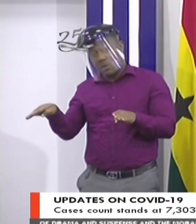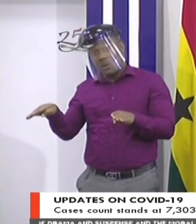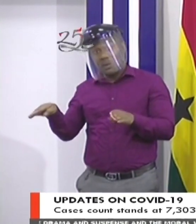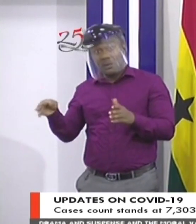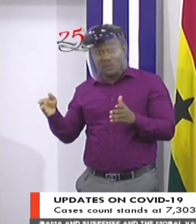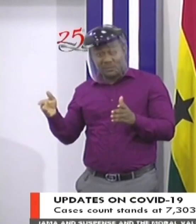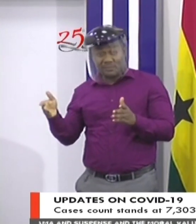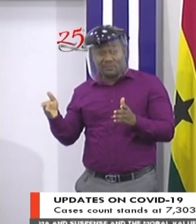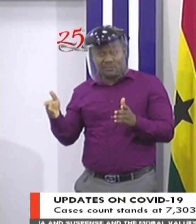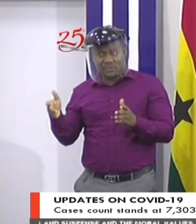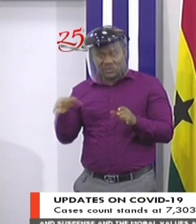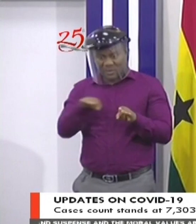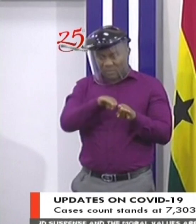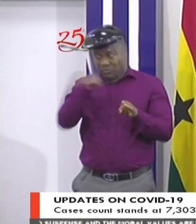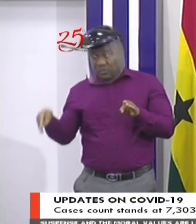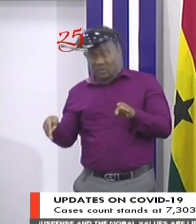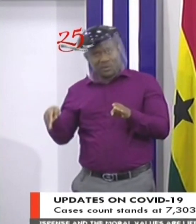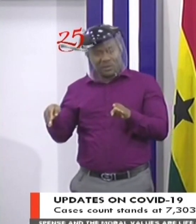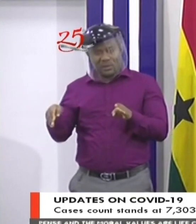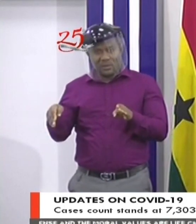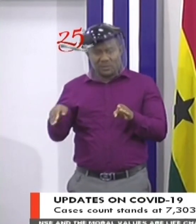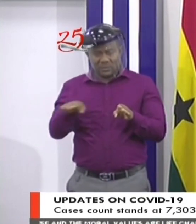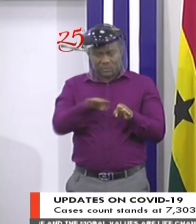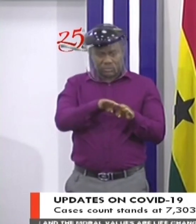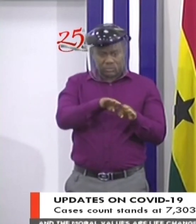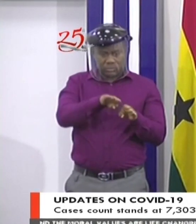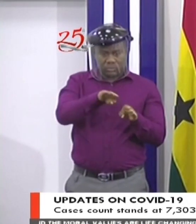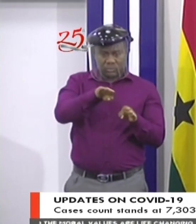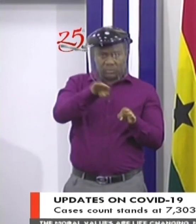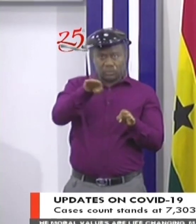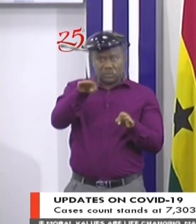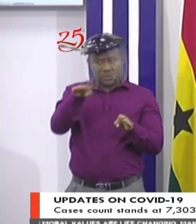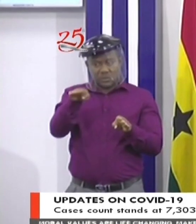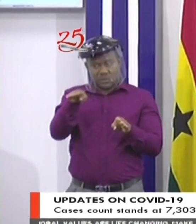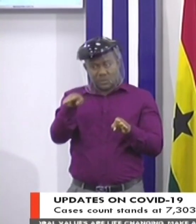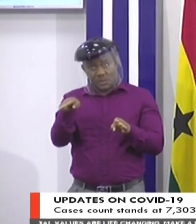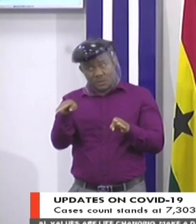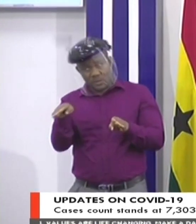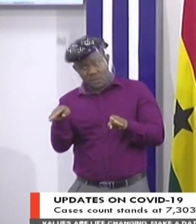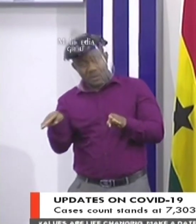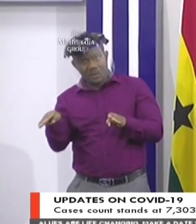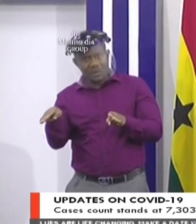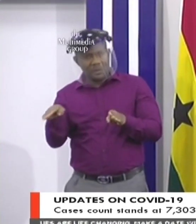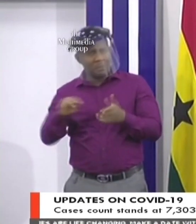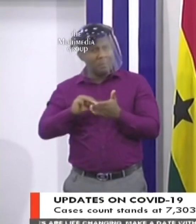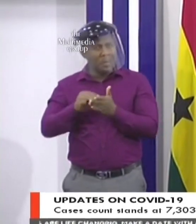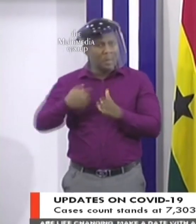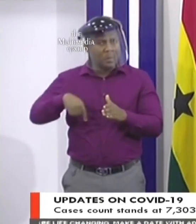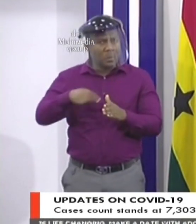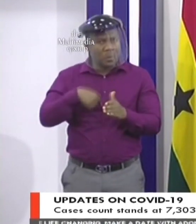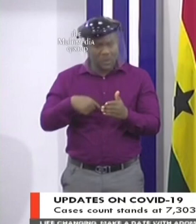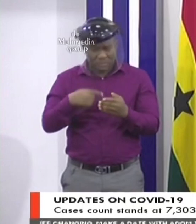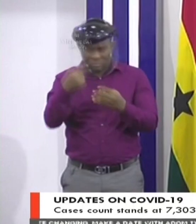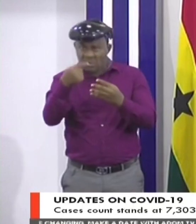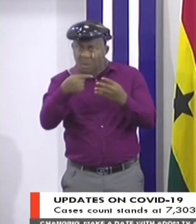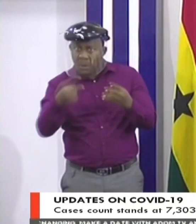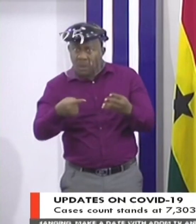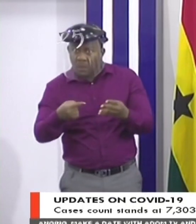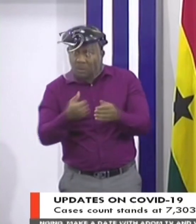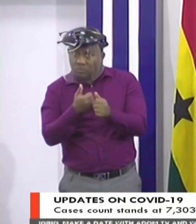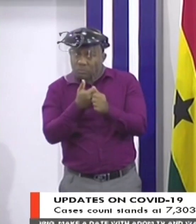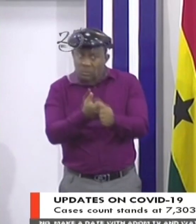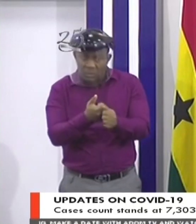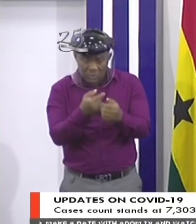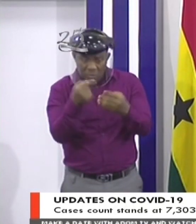not coming down sharply, it means that our adherence to the various preventive